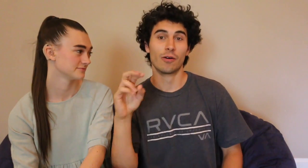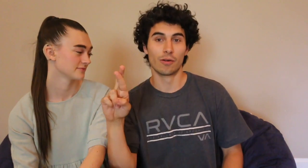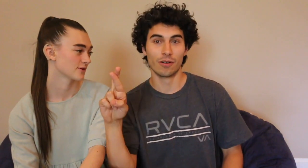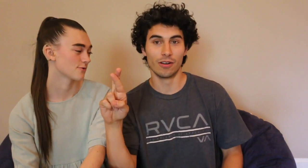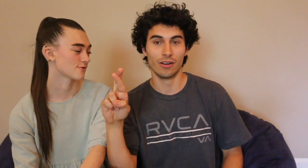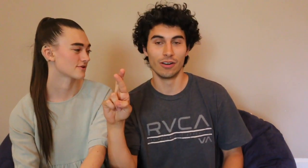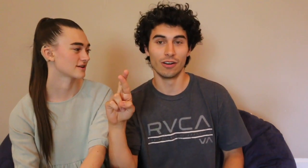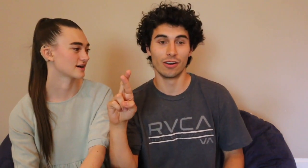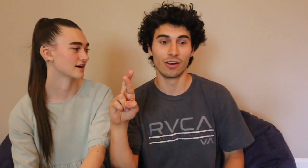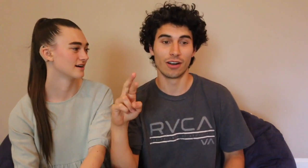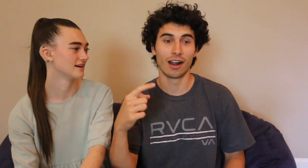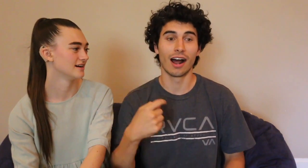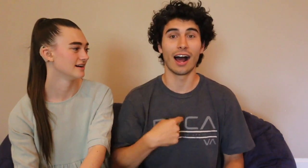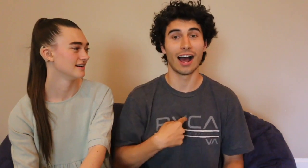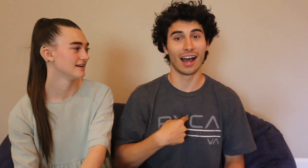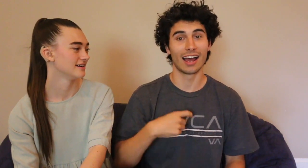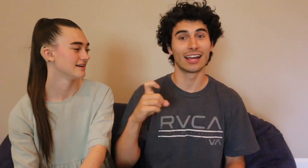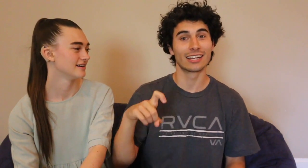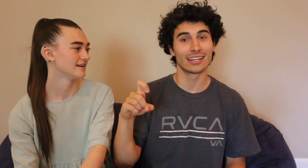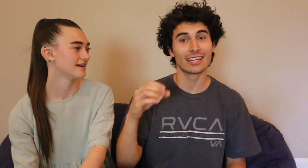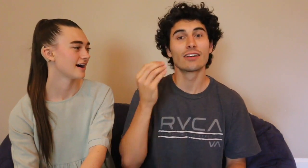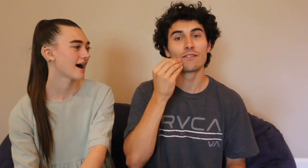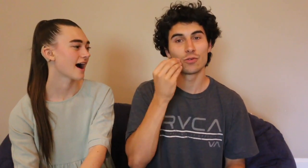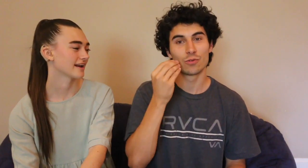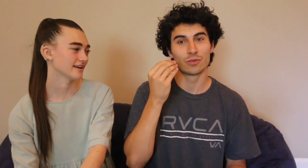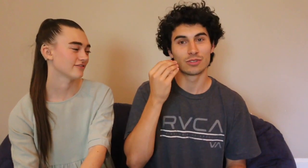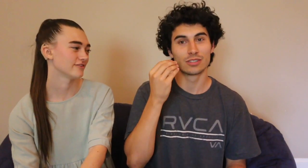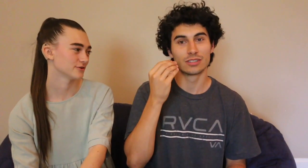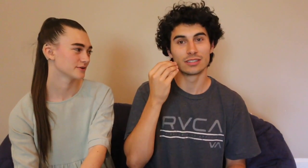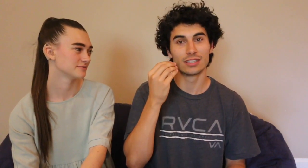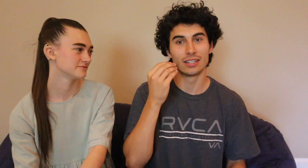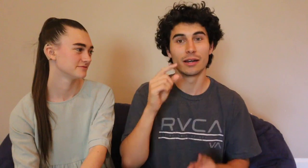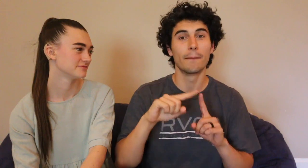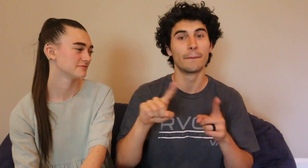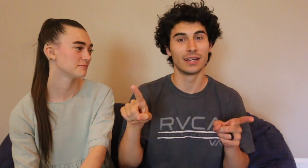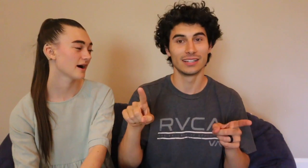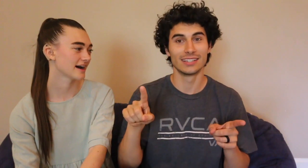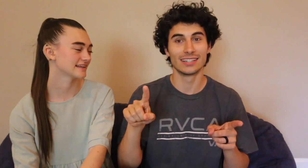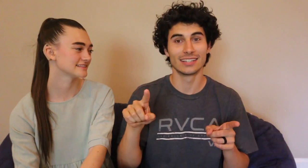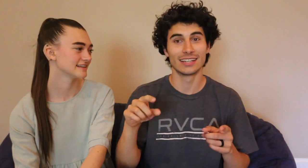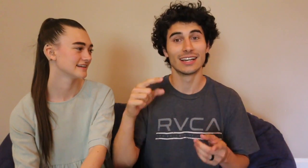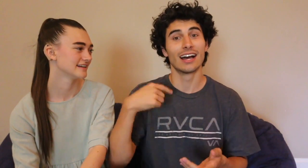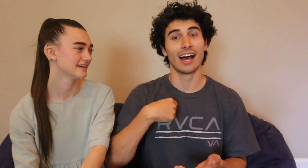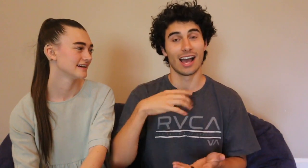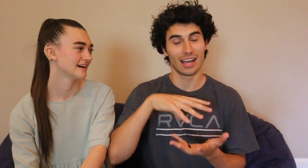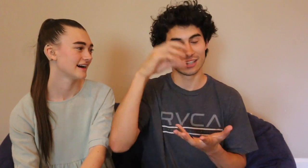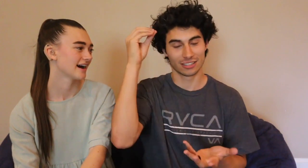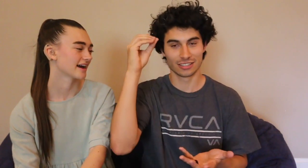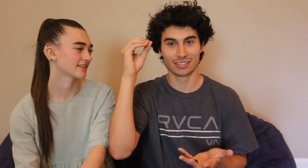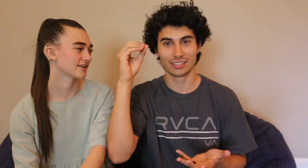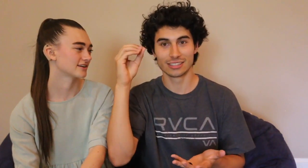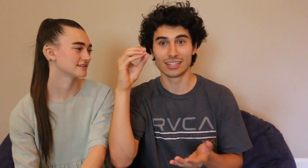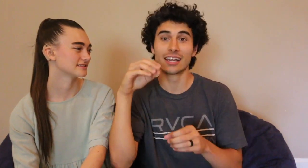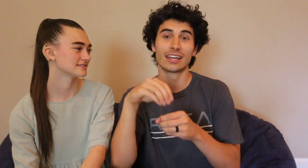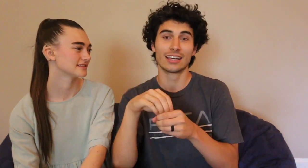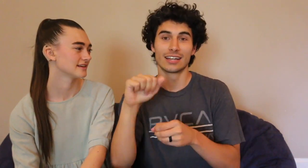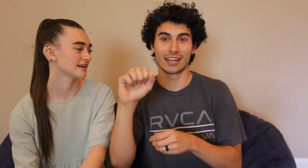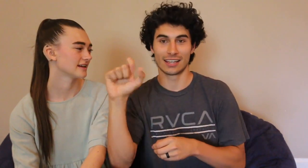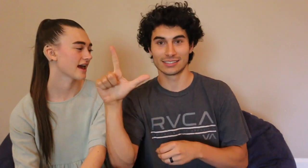Or, I need food. But, I learned in